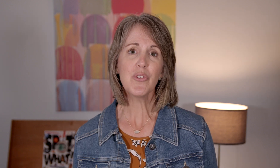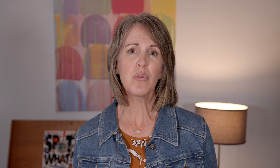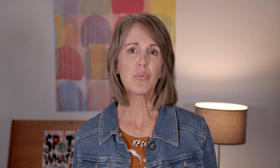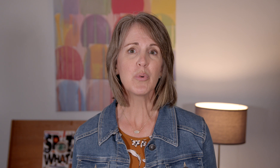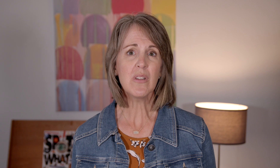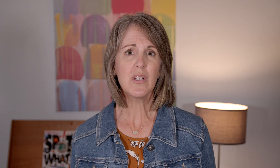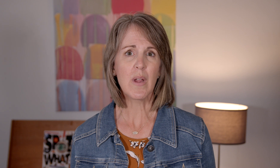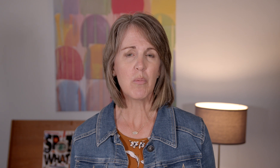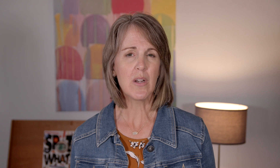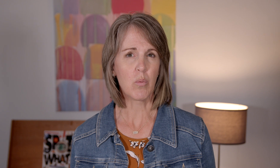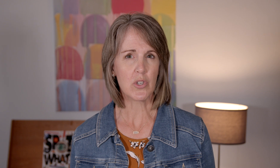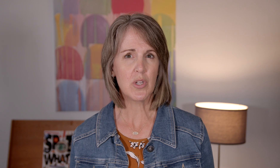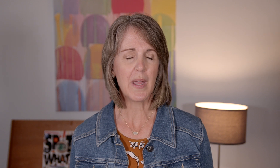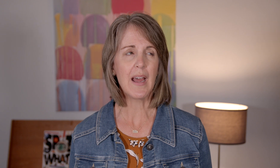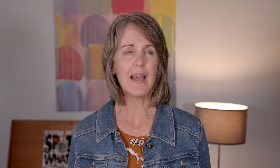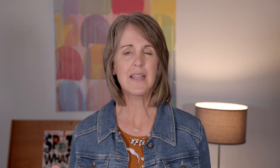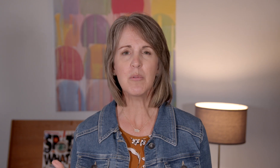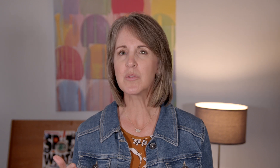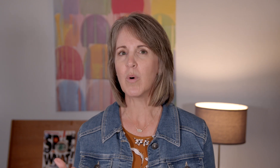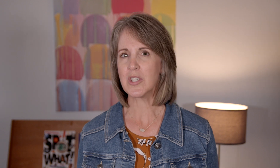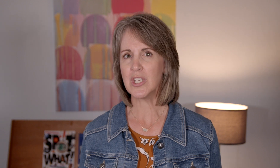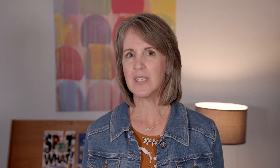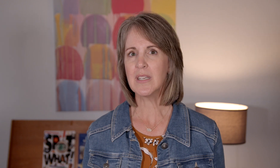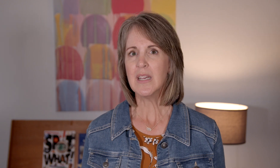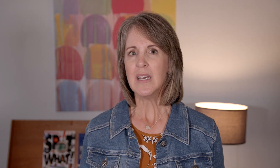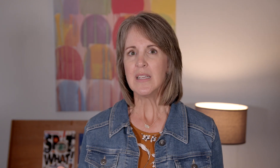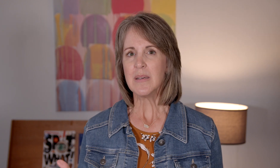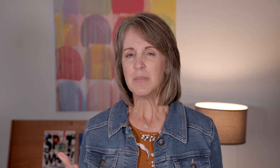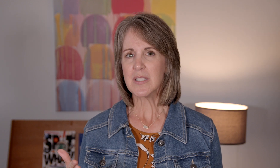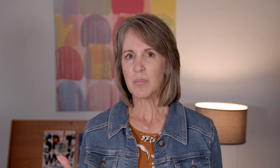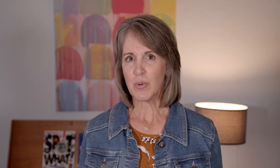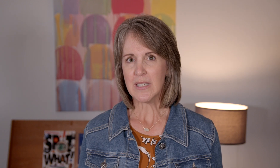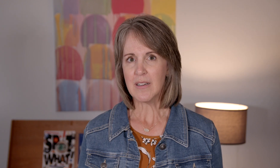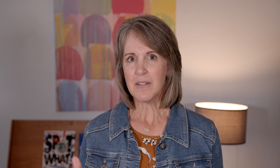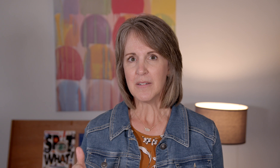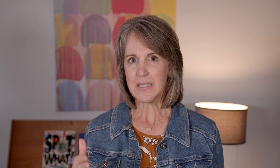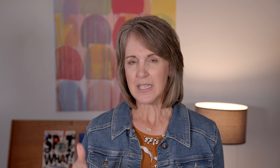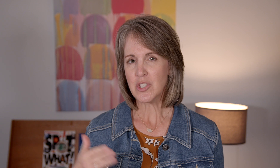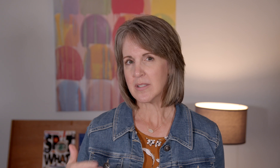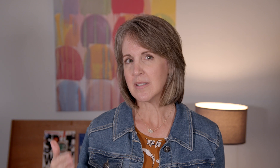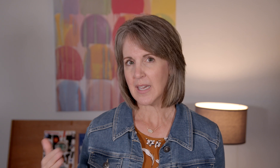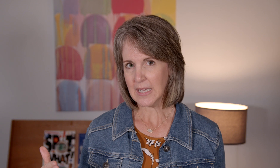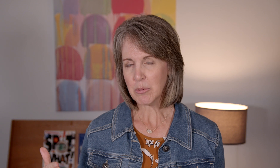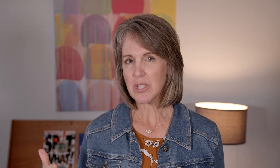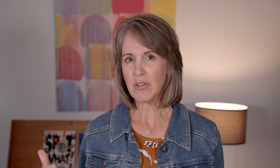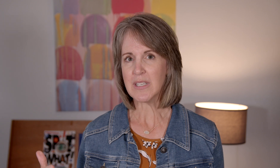also a really great way to worship. And as I was watching Miss Sabrina teach us the sign language that you're gonna